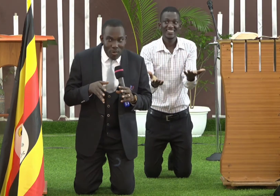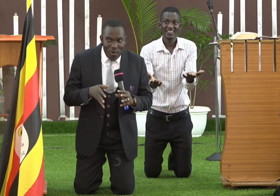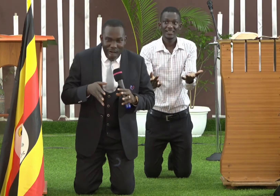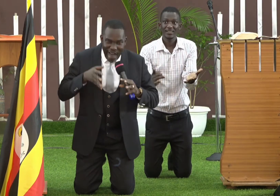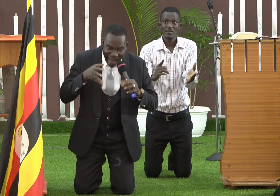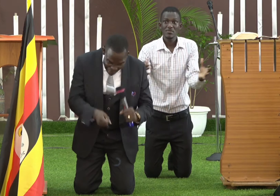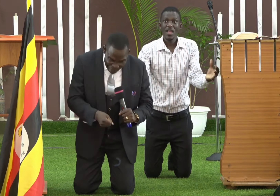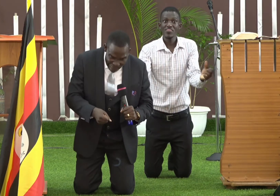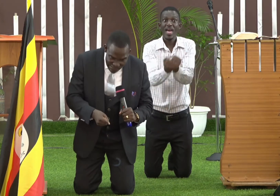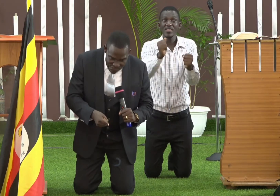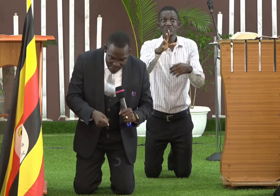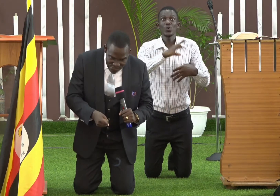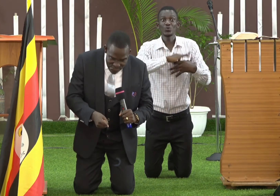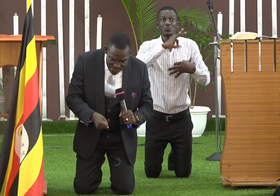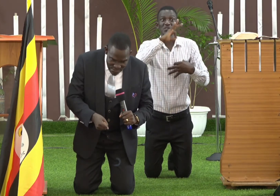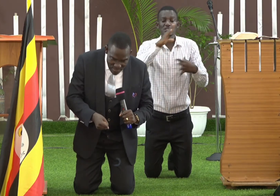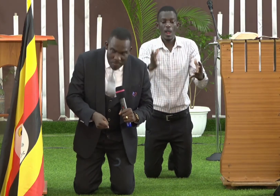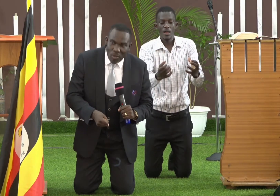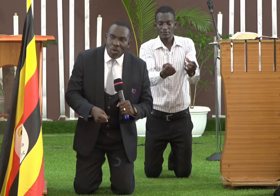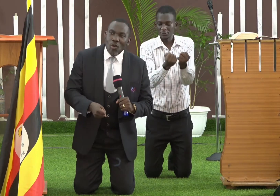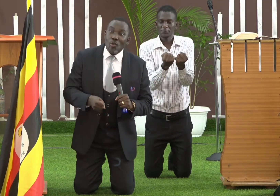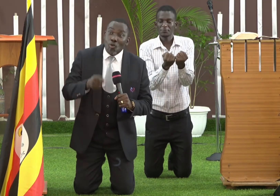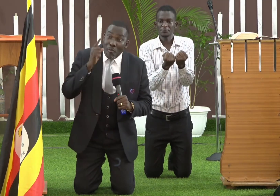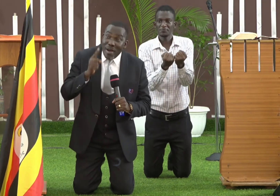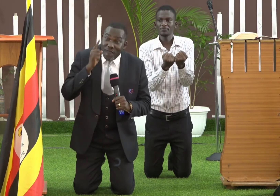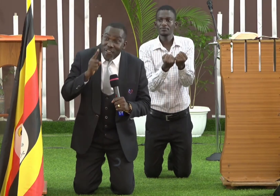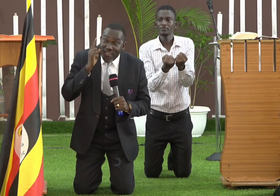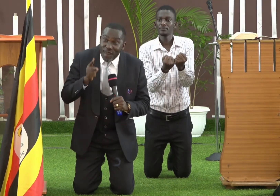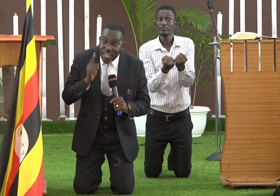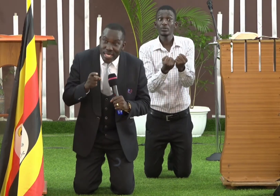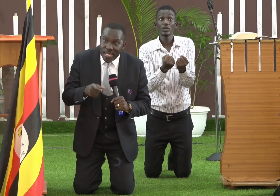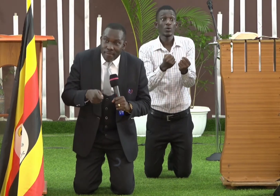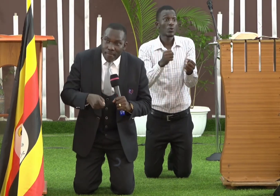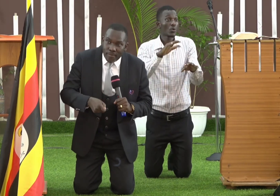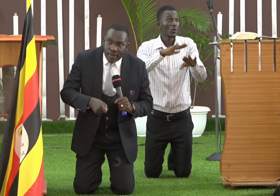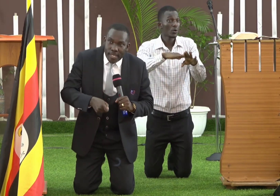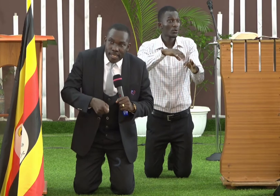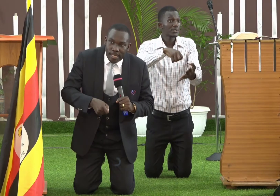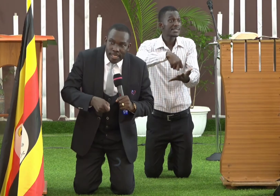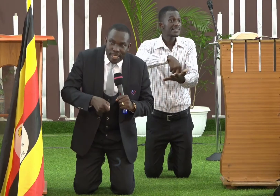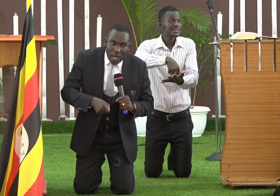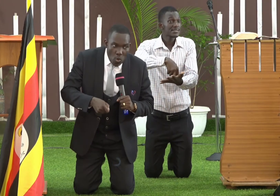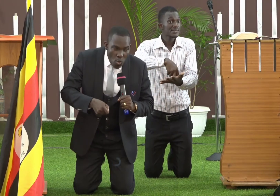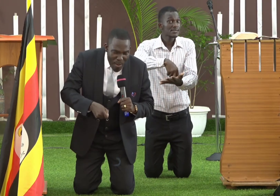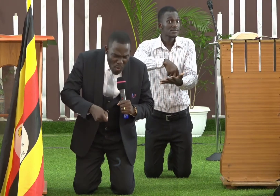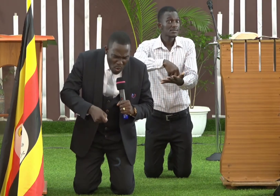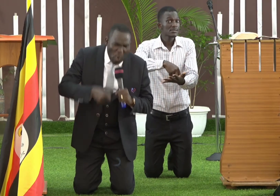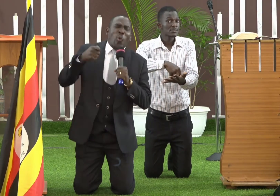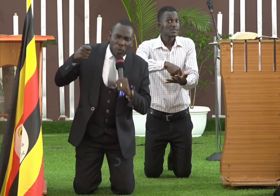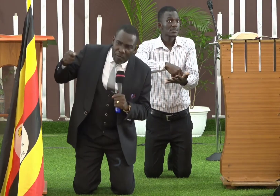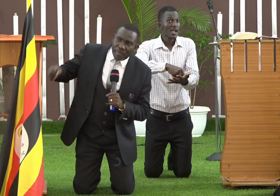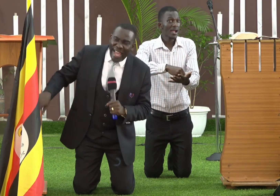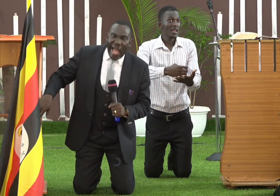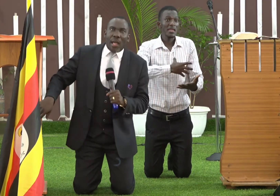Ebakwate omoyo go. And then they get hold of your spirit. Mavivi. When you're on your knees. Nebagukula